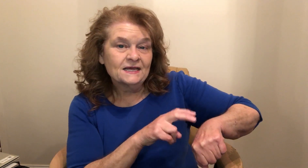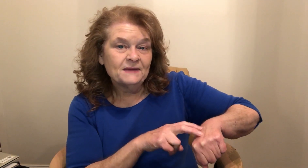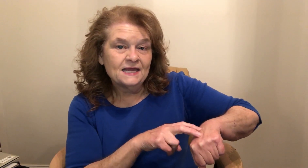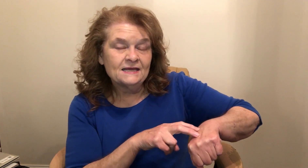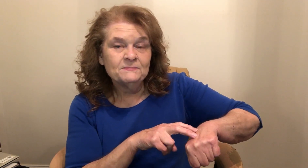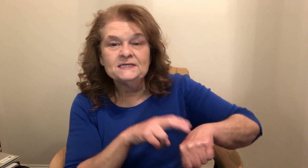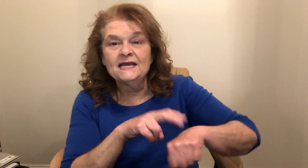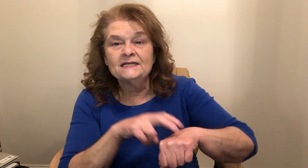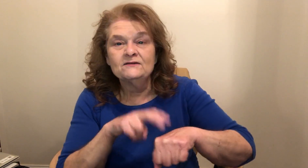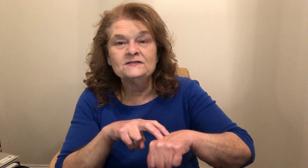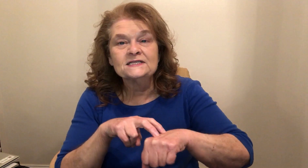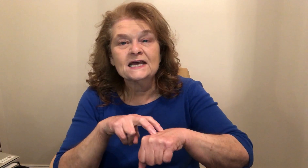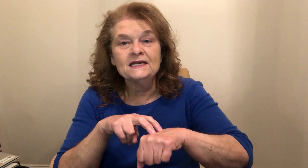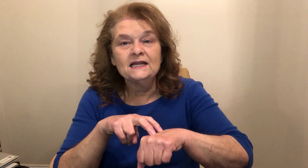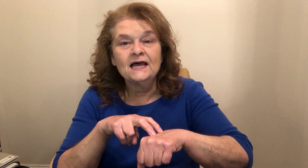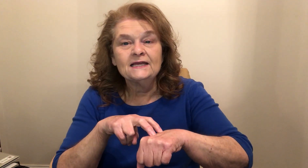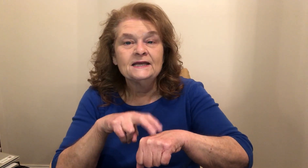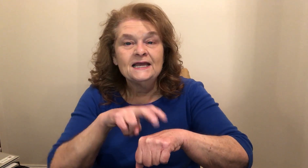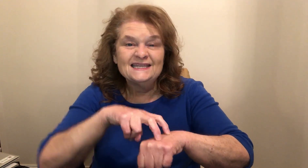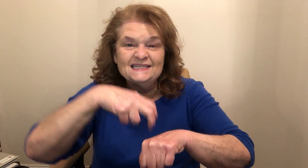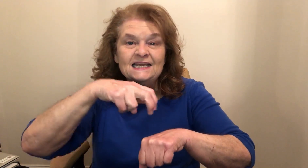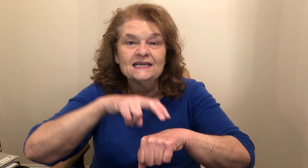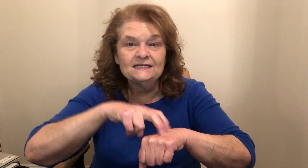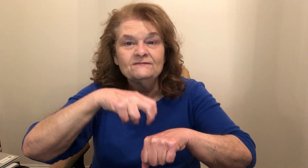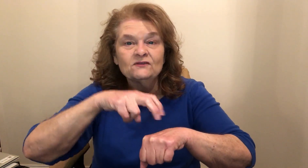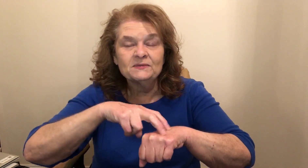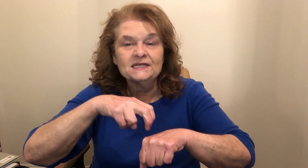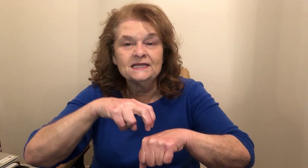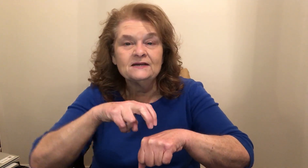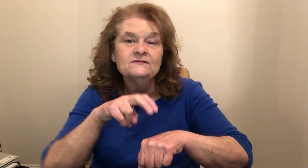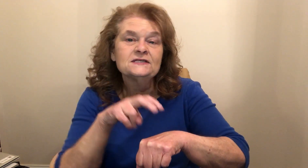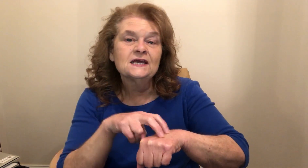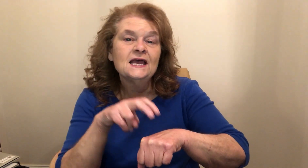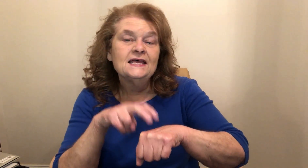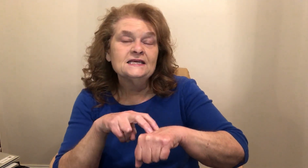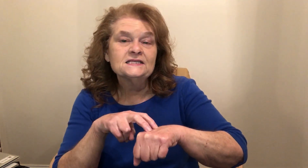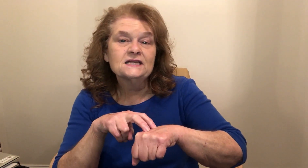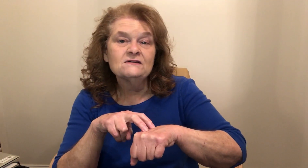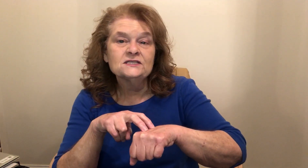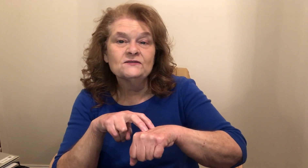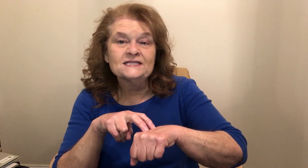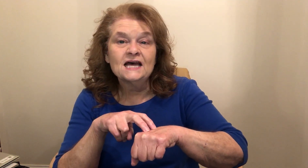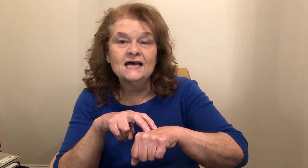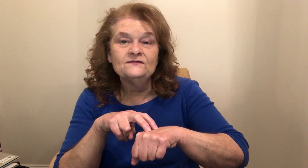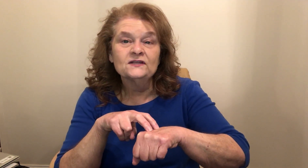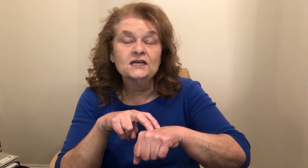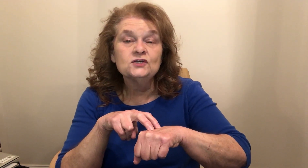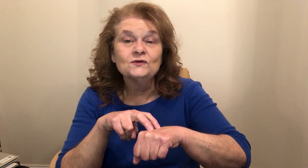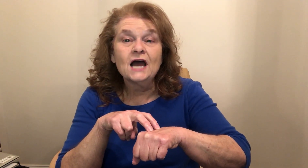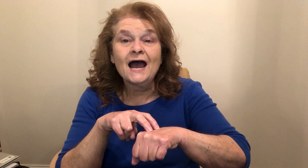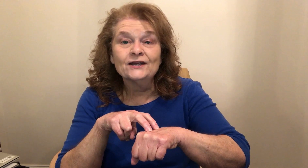my hand, potatoes is kind of like digging for potatoes. This is also the sign for the country